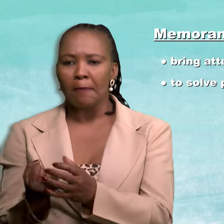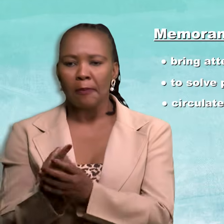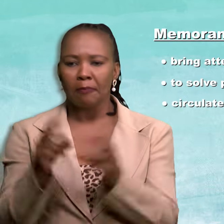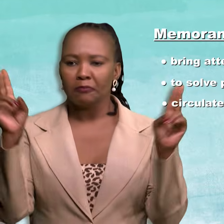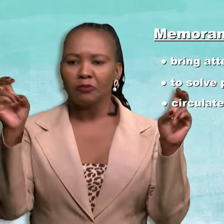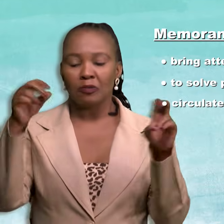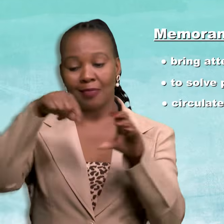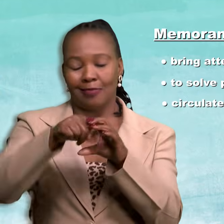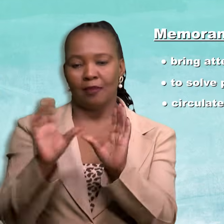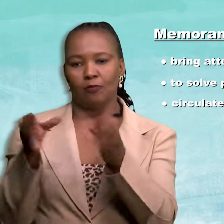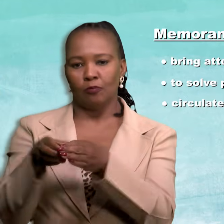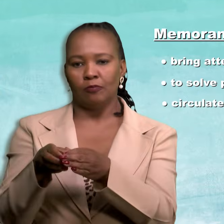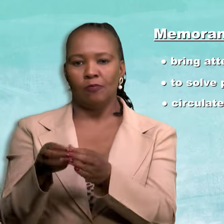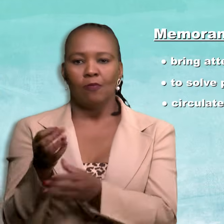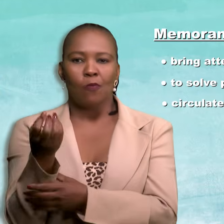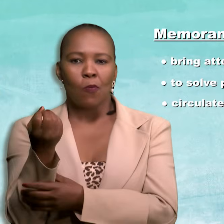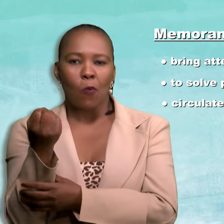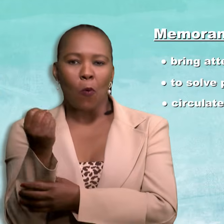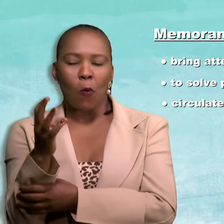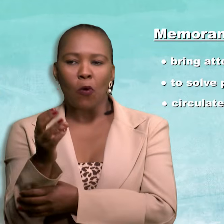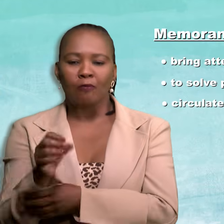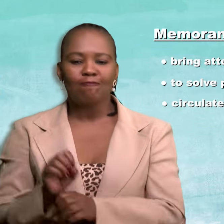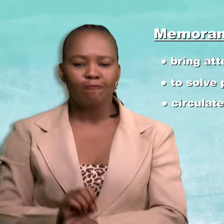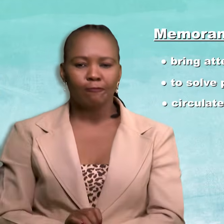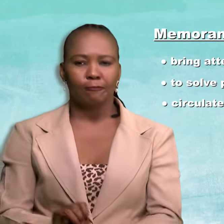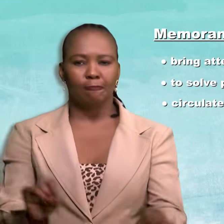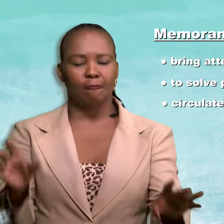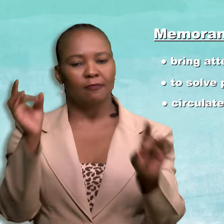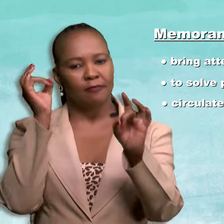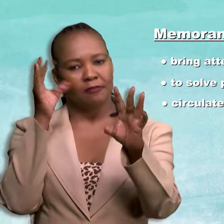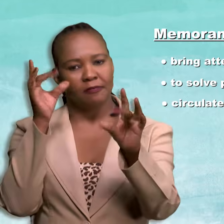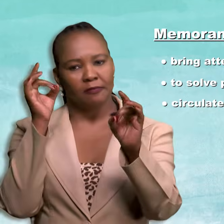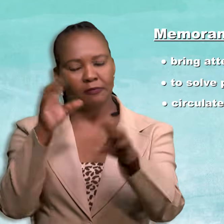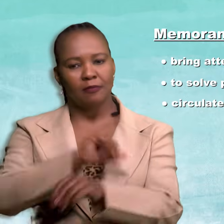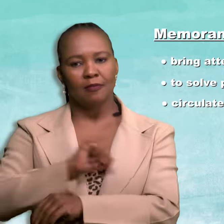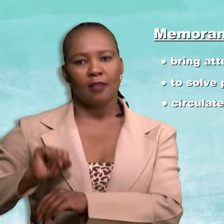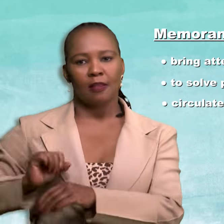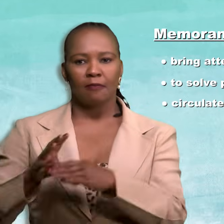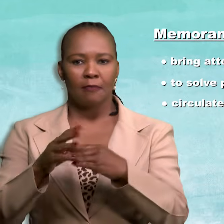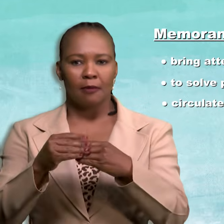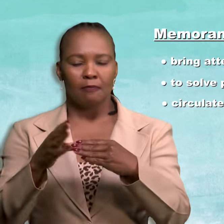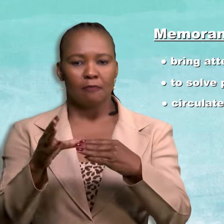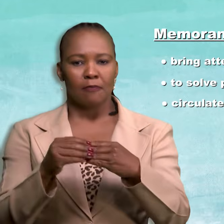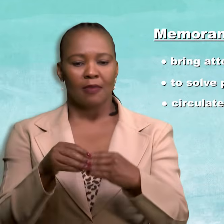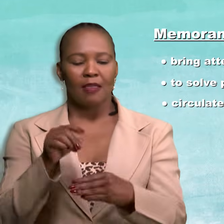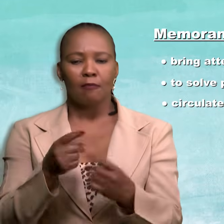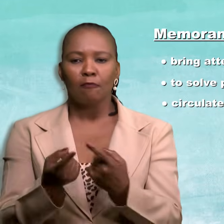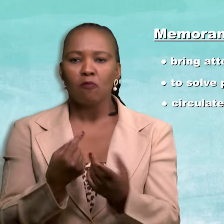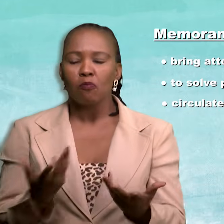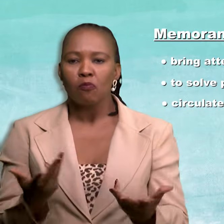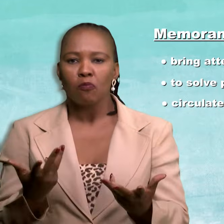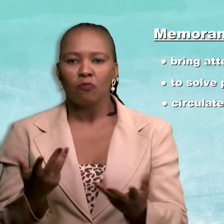organization, or to circulate important information to staff members, which could range